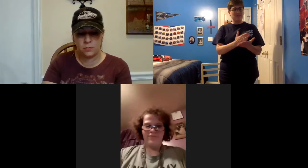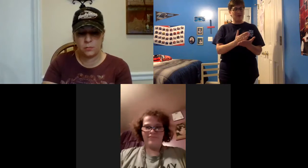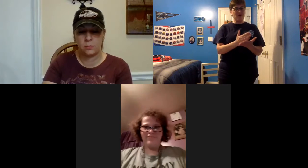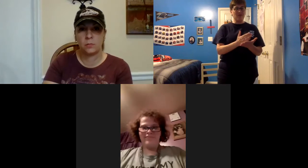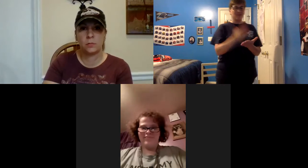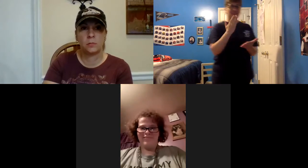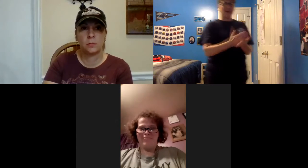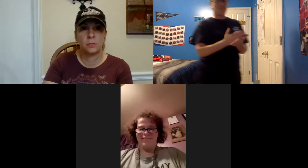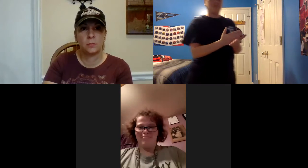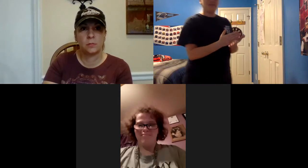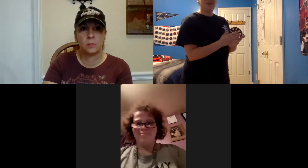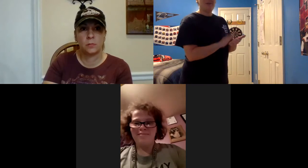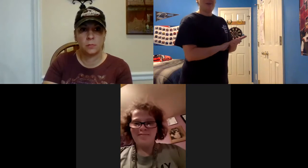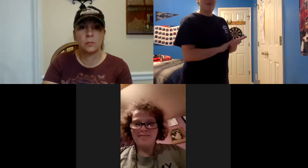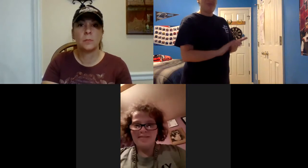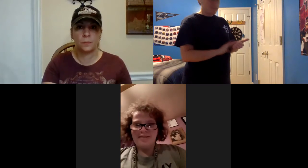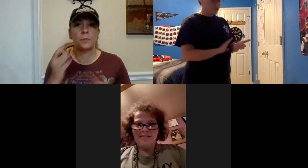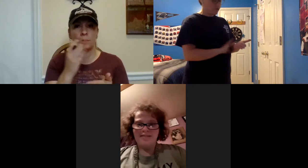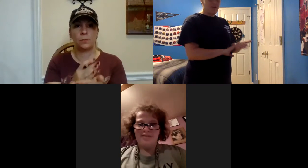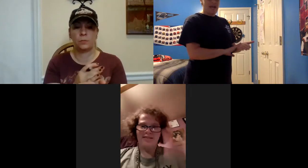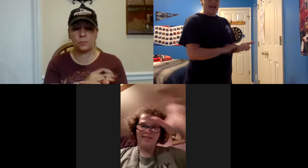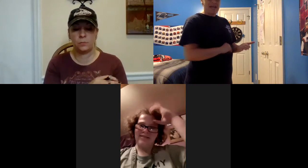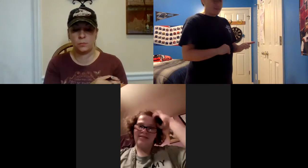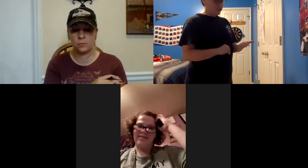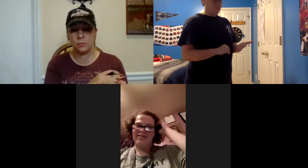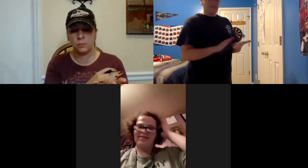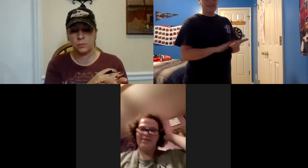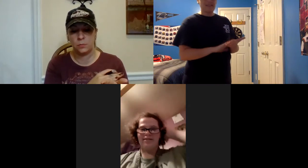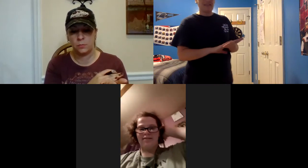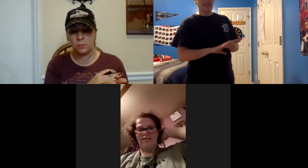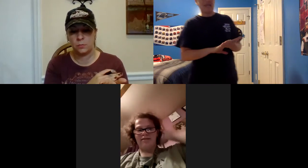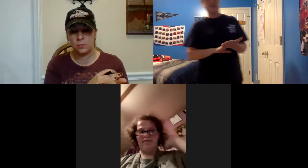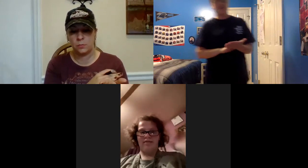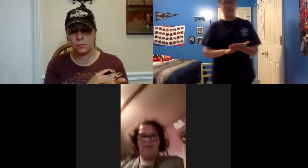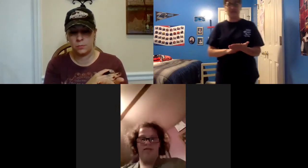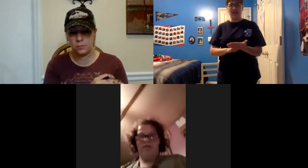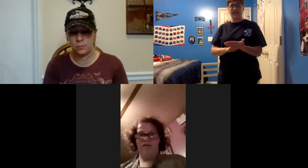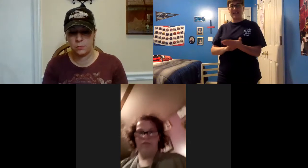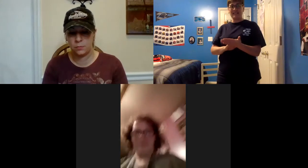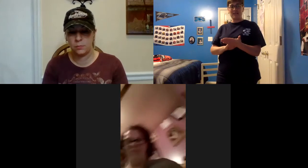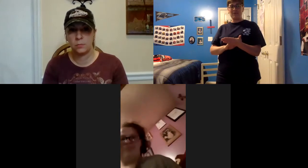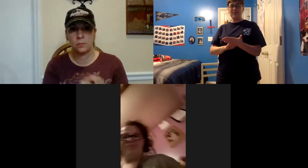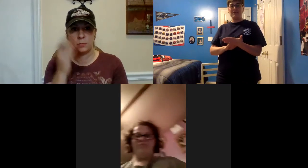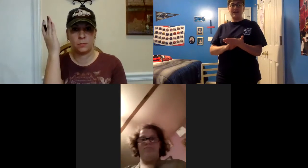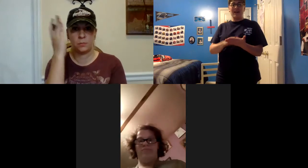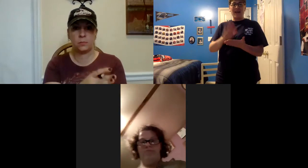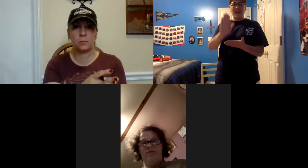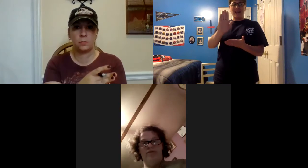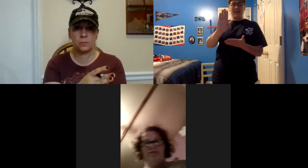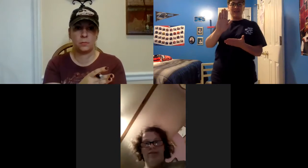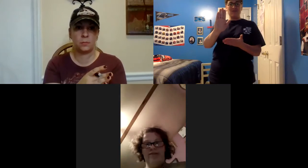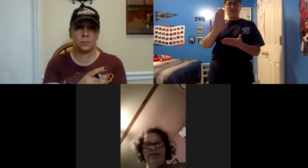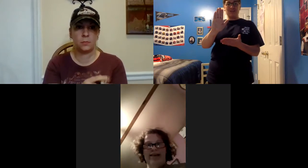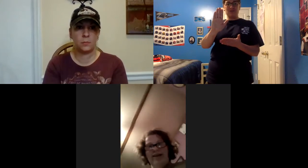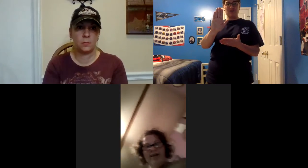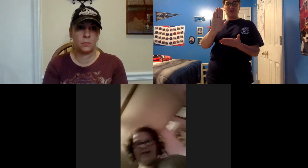we've gone over stop, so you've got your hand as your base is going to catch the other hand. Hey, Summer.